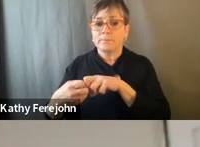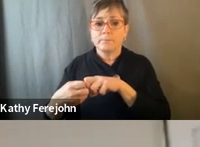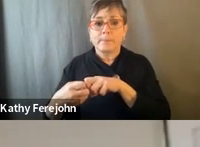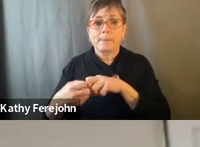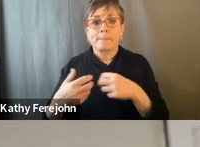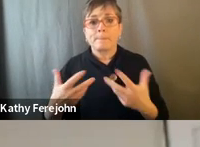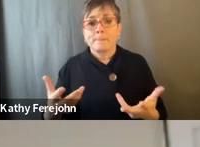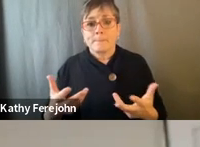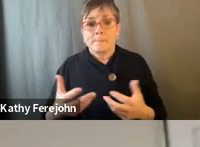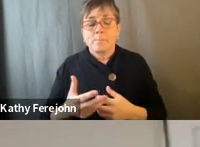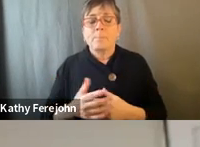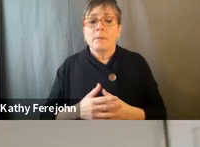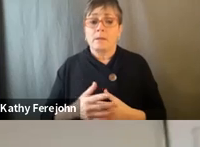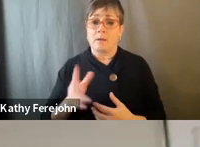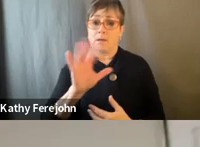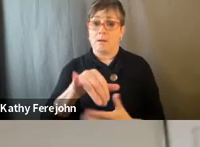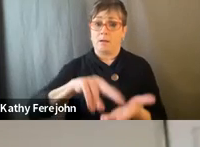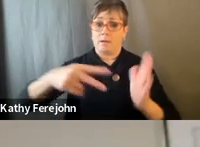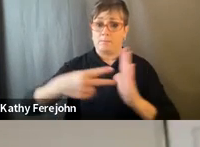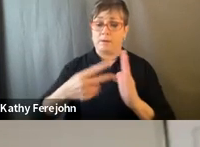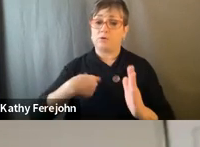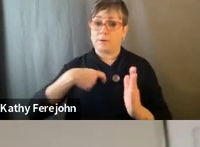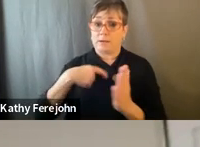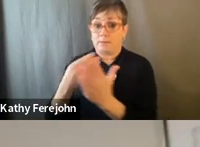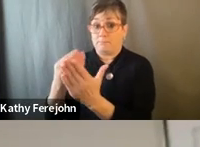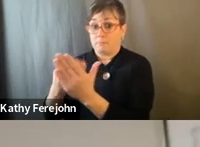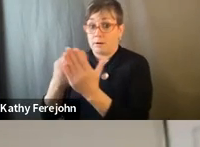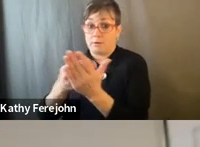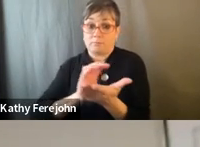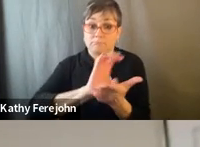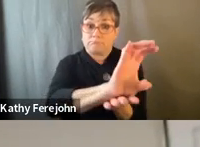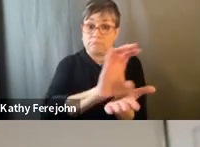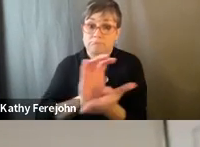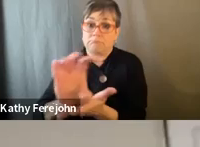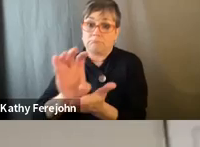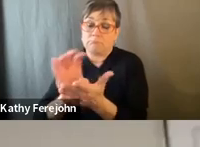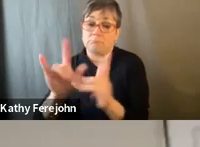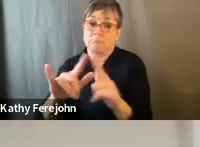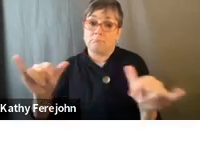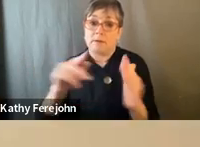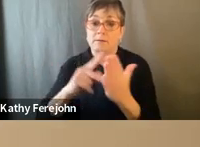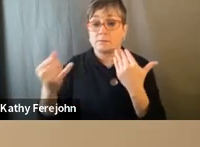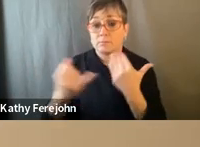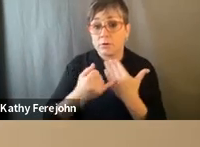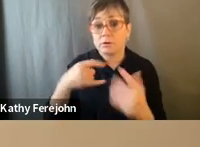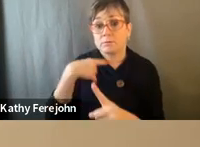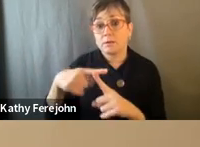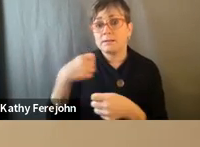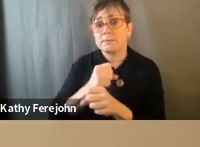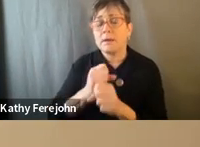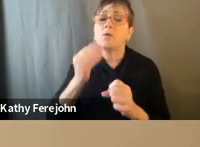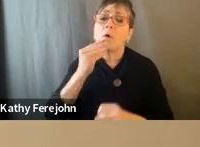So we need to be able to fund these projects and we need to make them affordable. Since joining